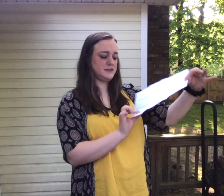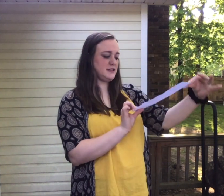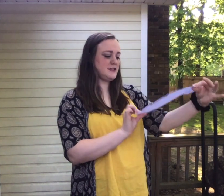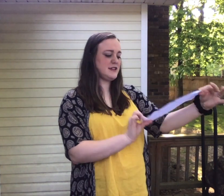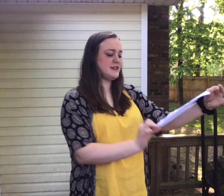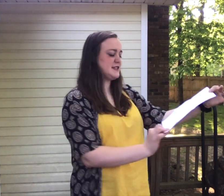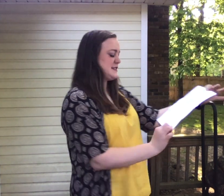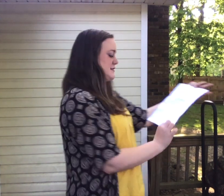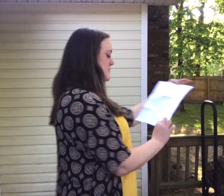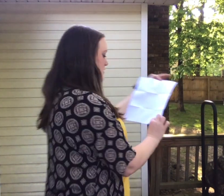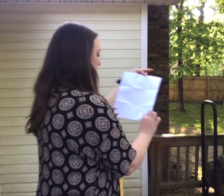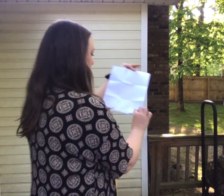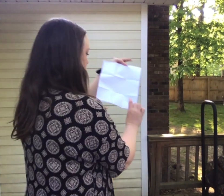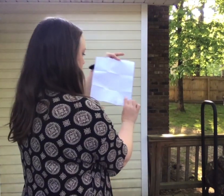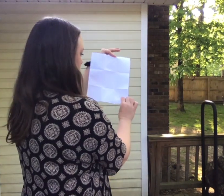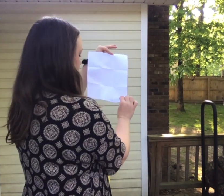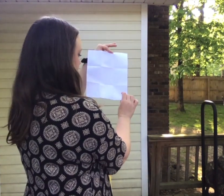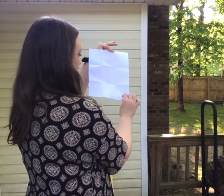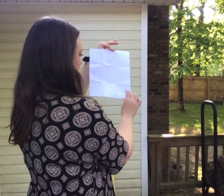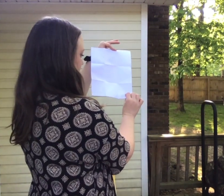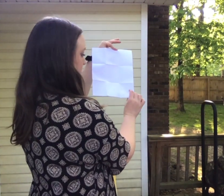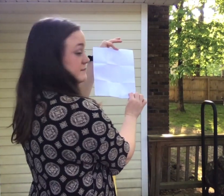This is the lower right side.